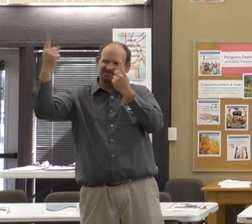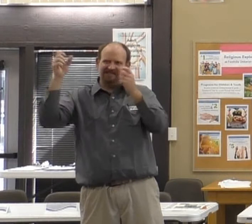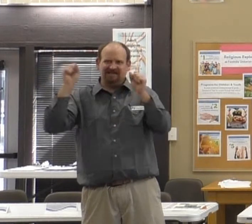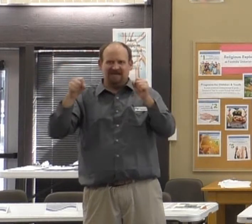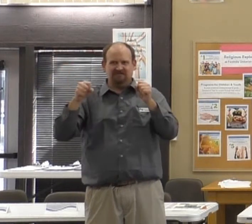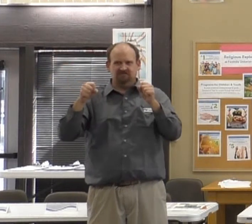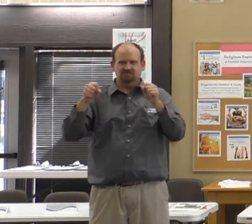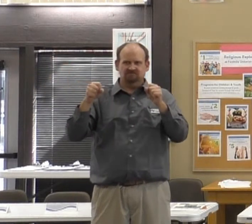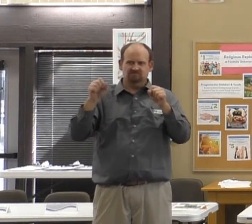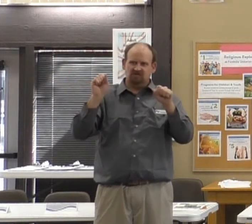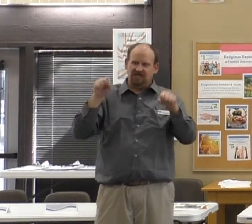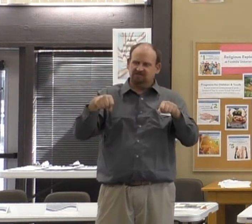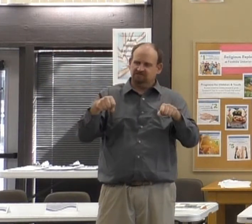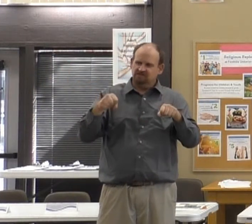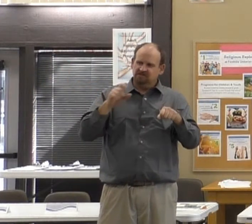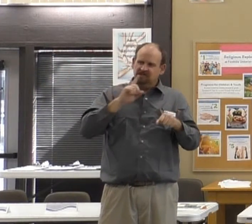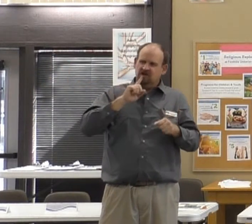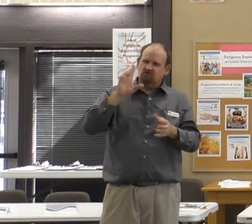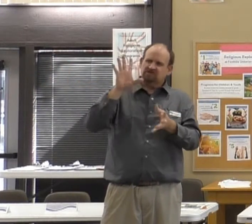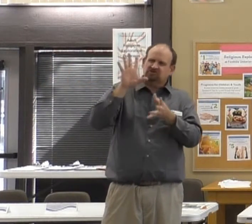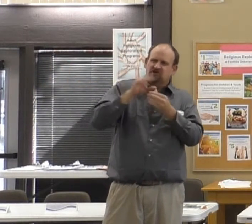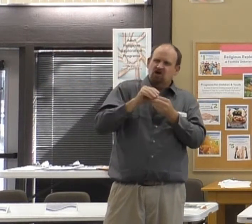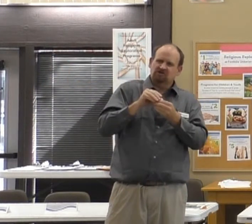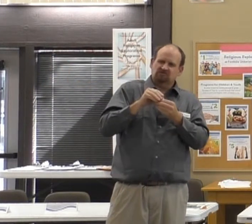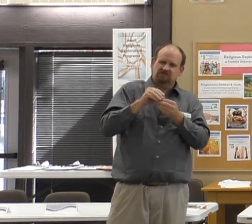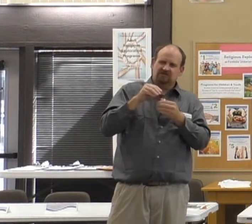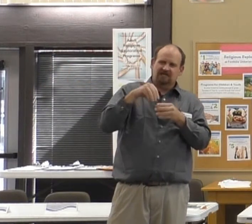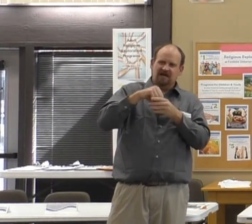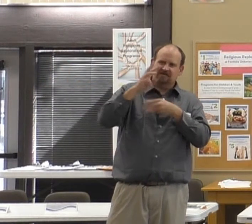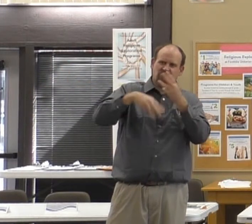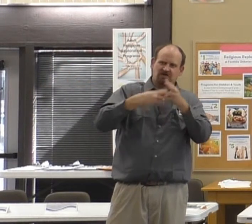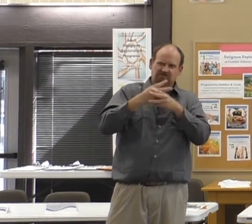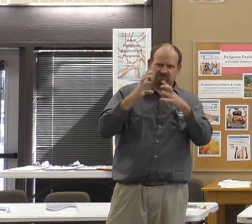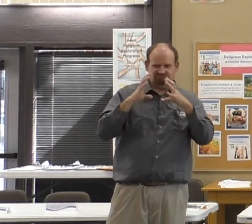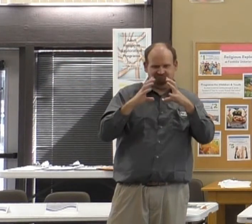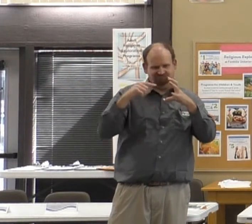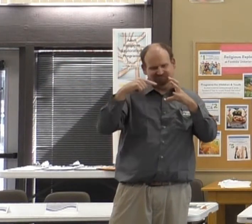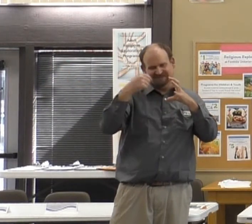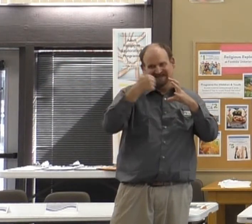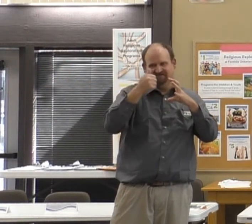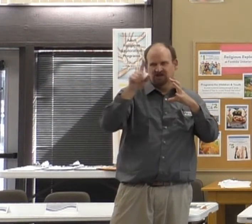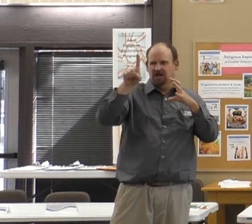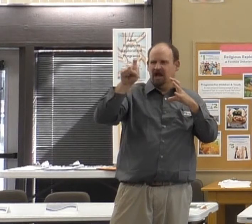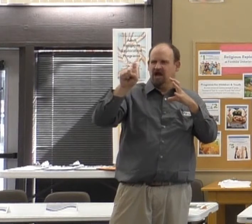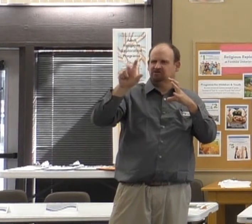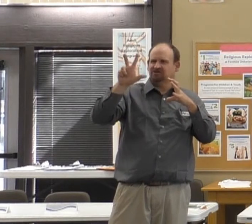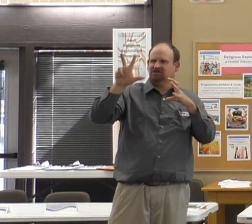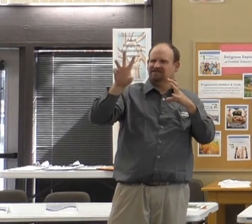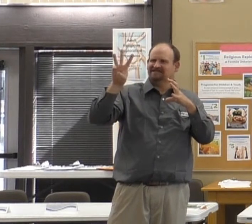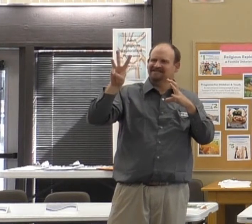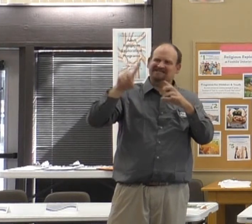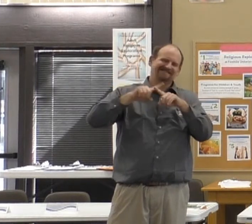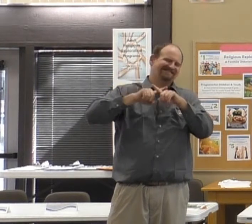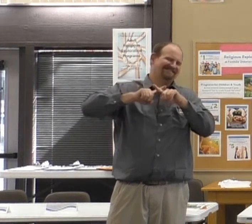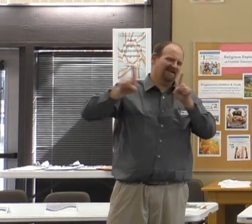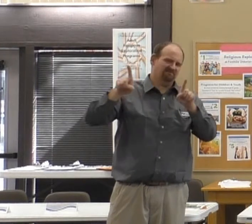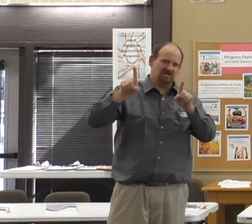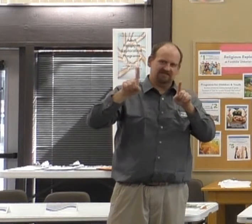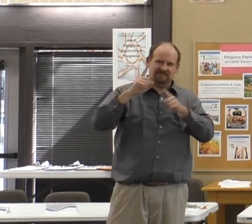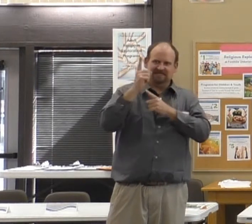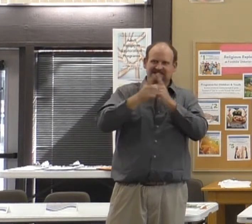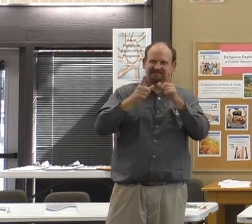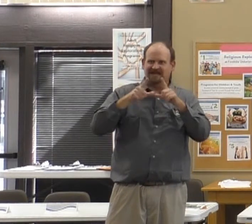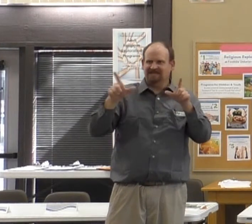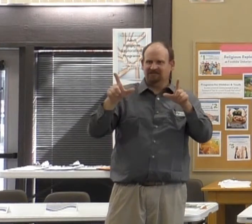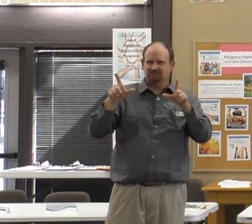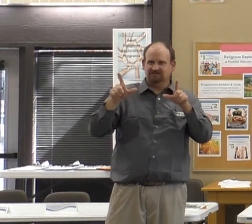In each country, whenever a deaf person would meet another deaf person internationally, they would be able to communicate.